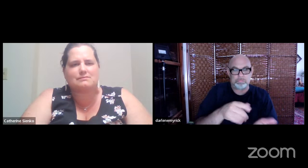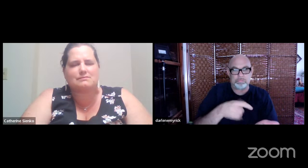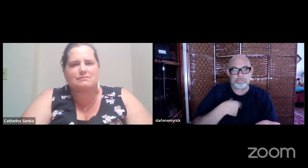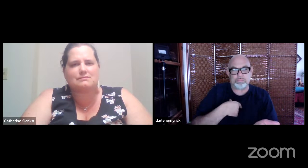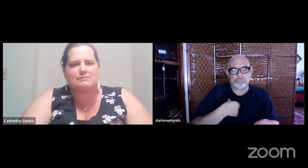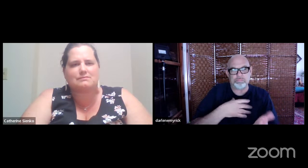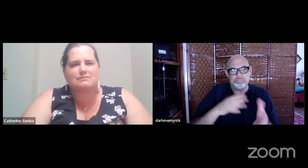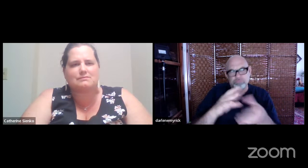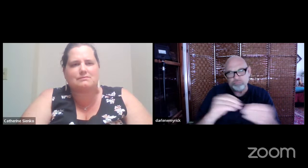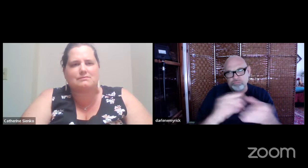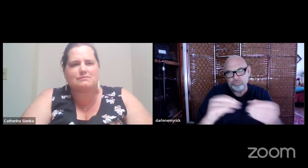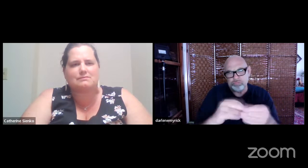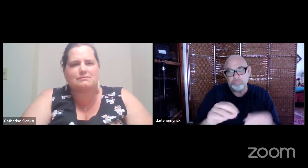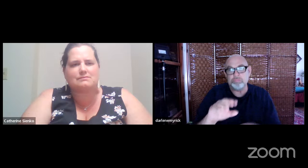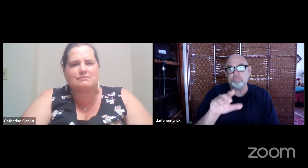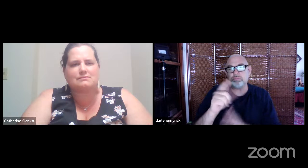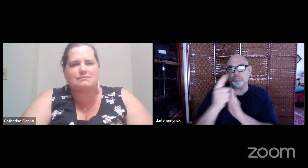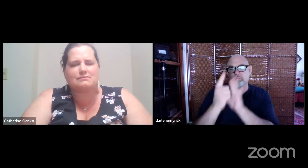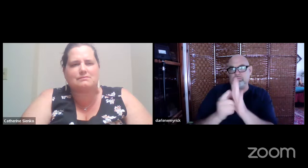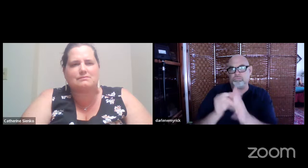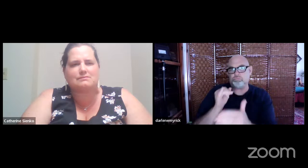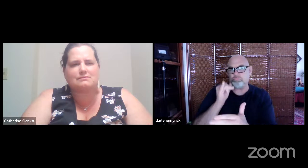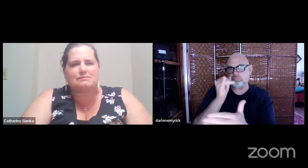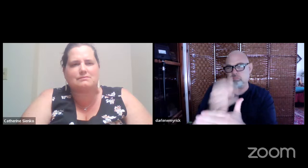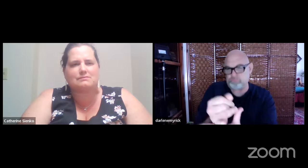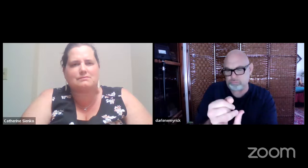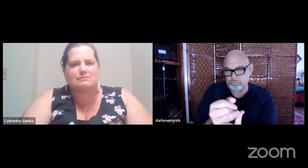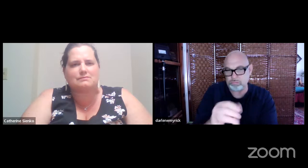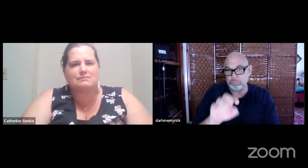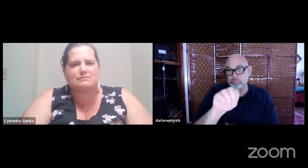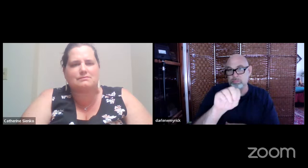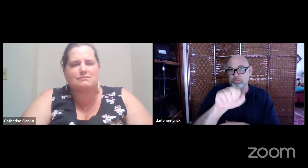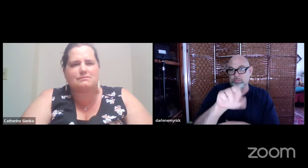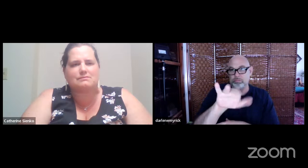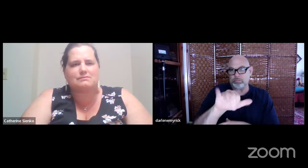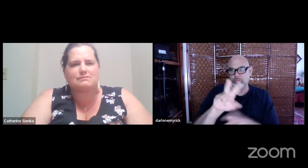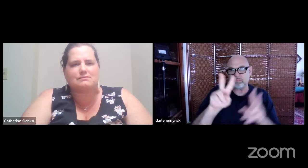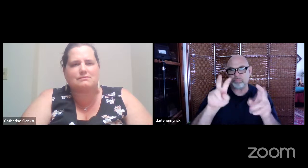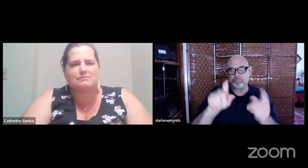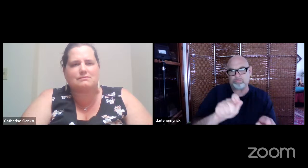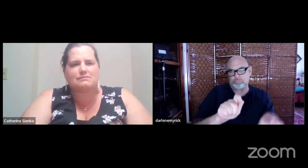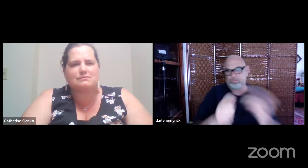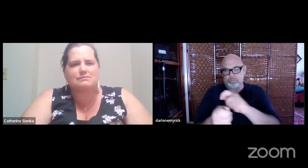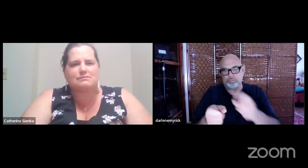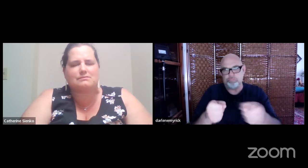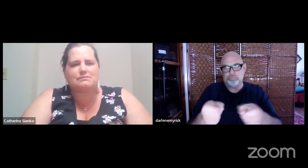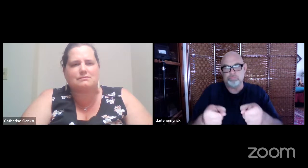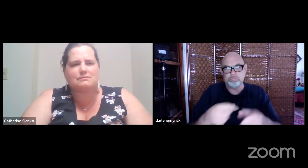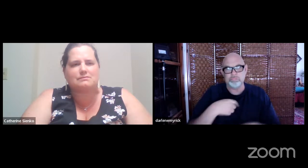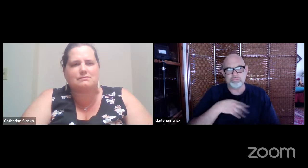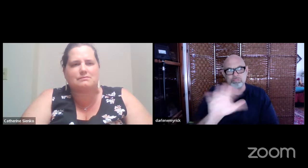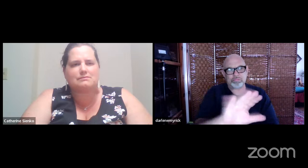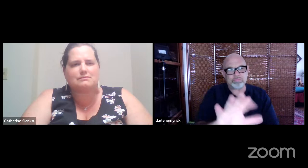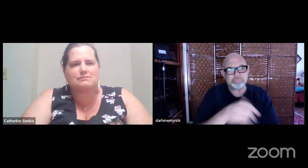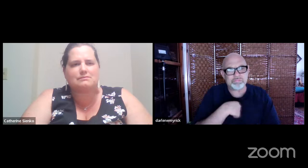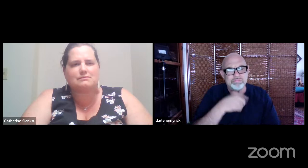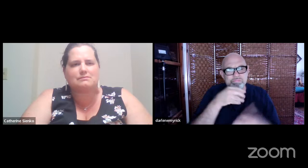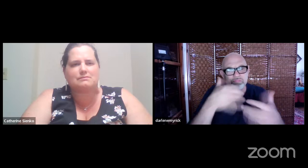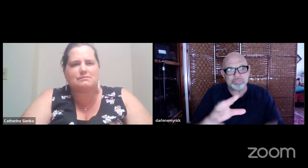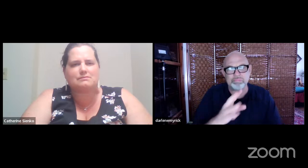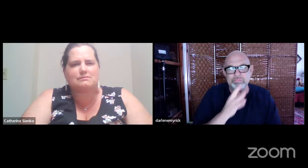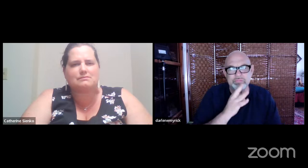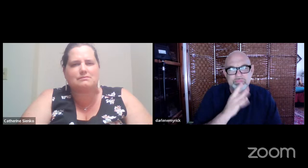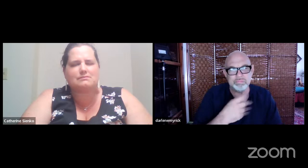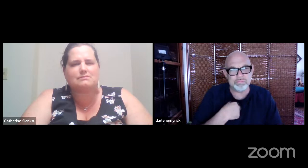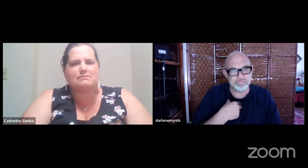sat there surprised, thinking, what just happened? One of the lawyers had interrupted and said